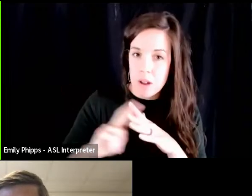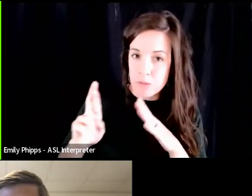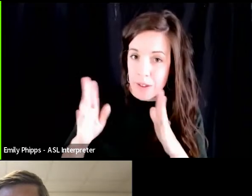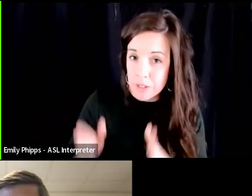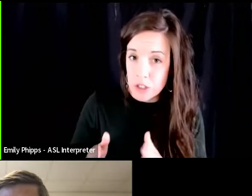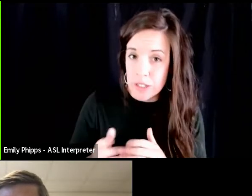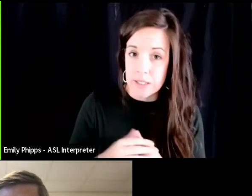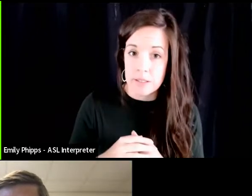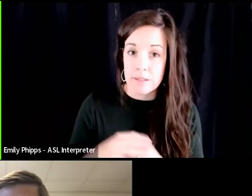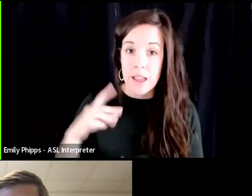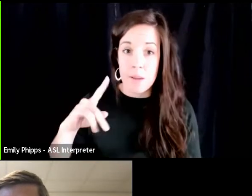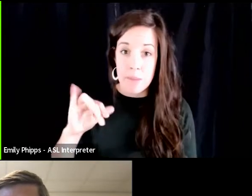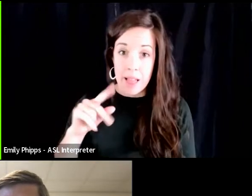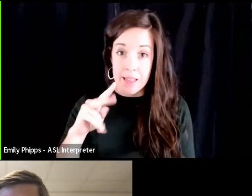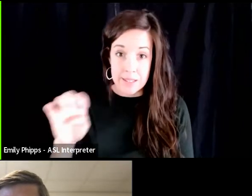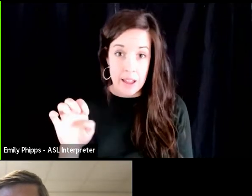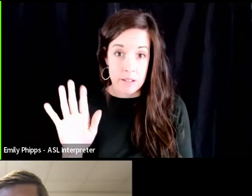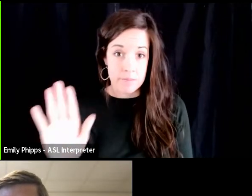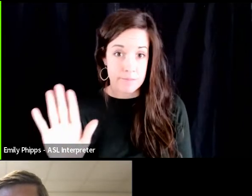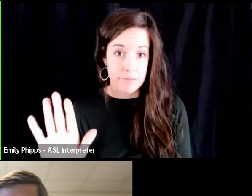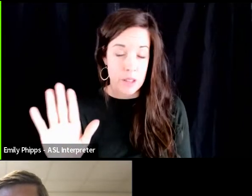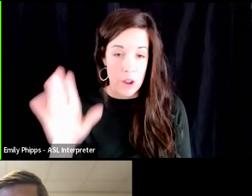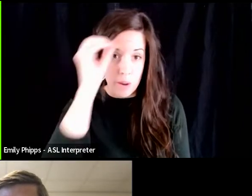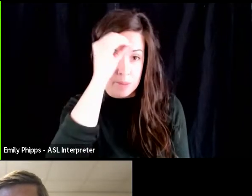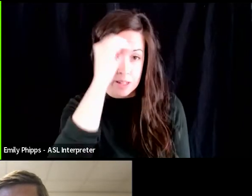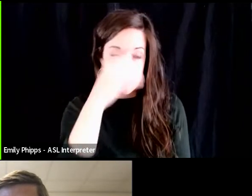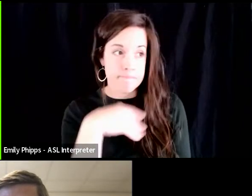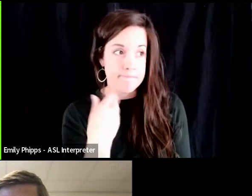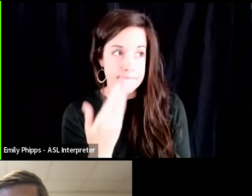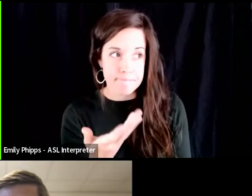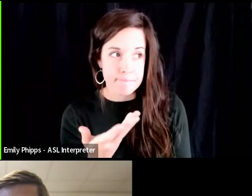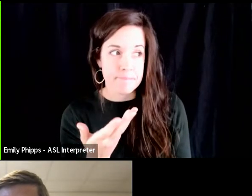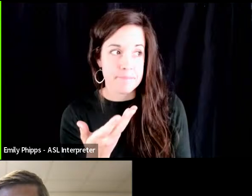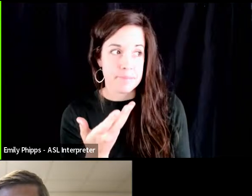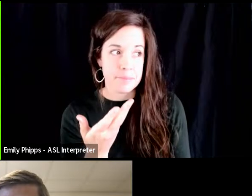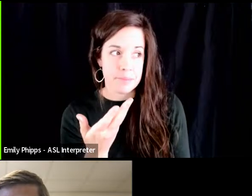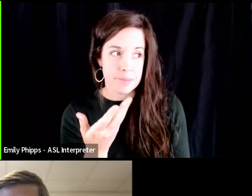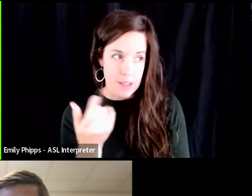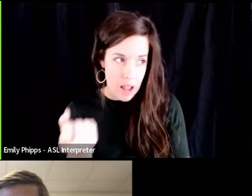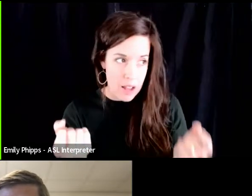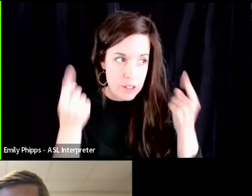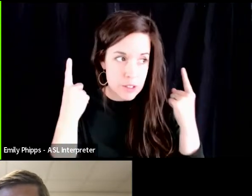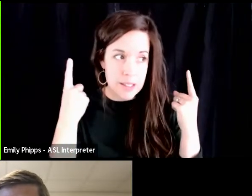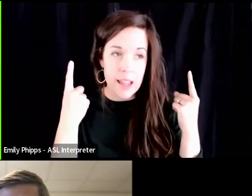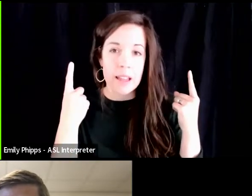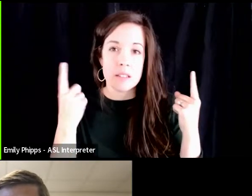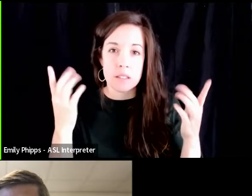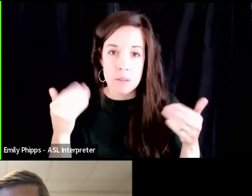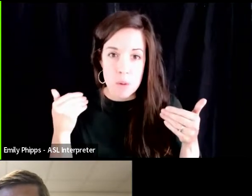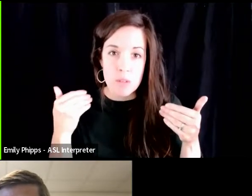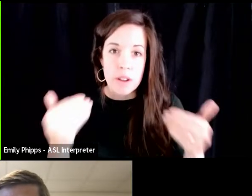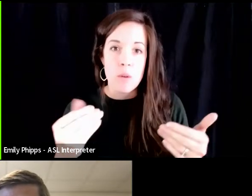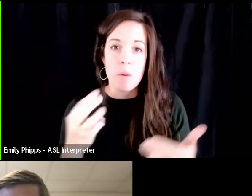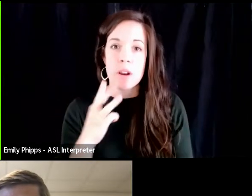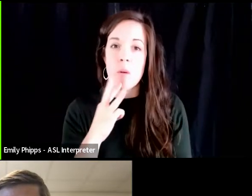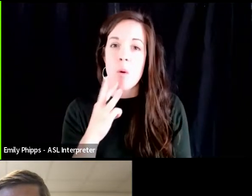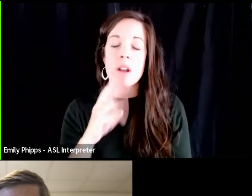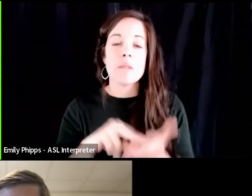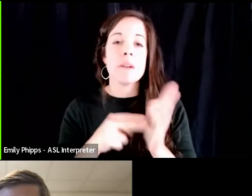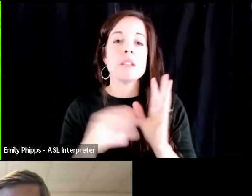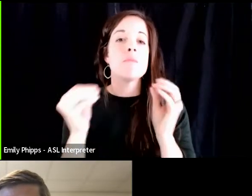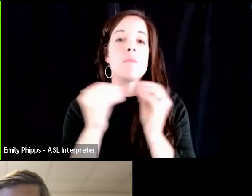the Palestinian side, I was told, well, Gidon, you know, I understand, you know, moving forward on water would mean more water in